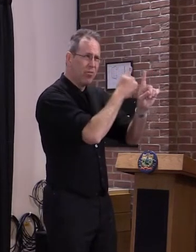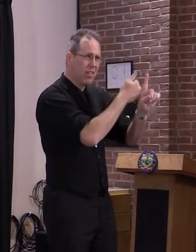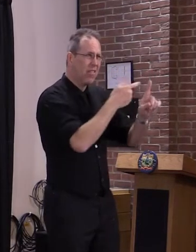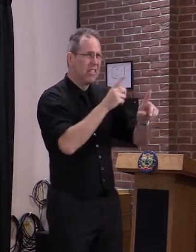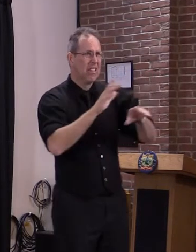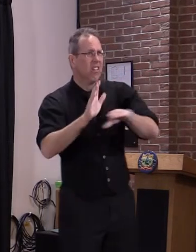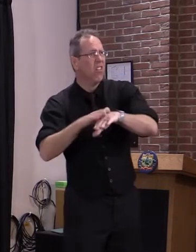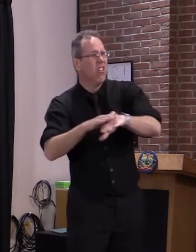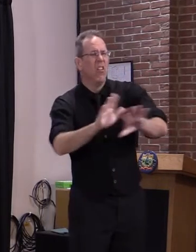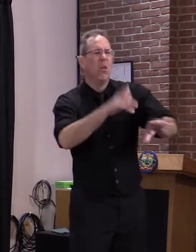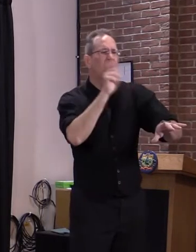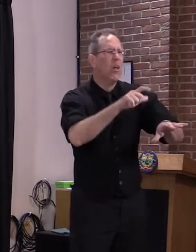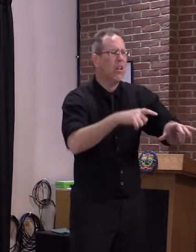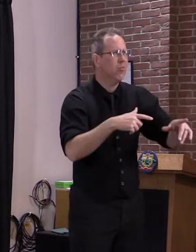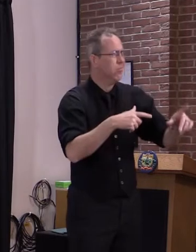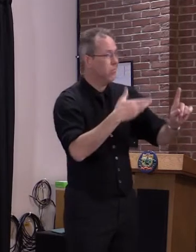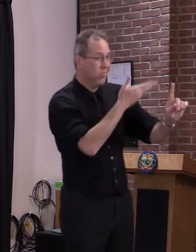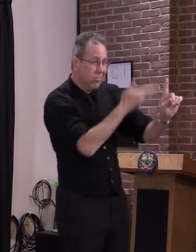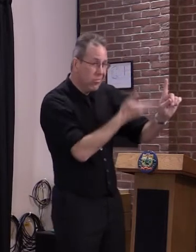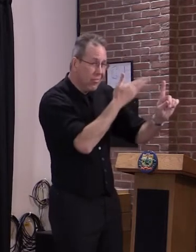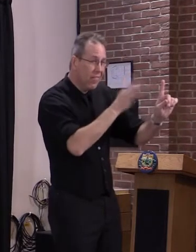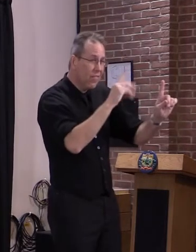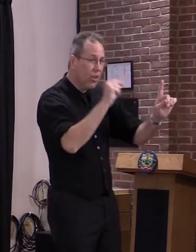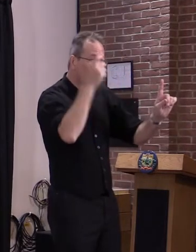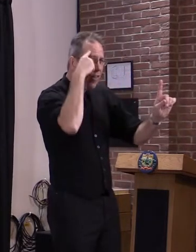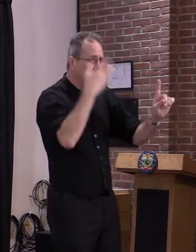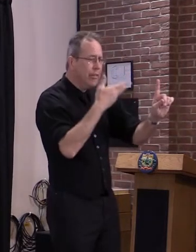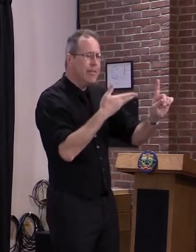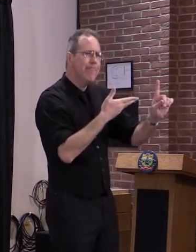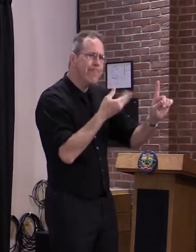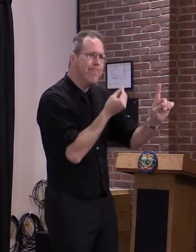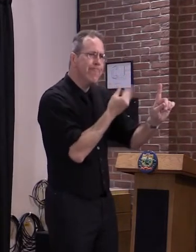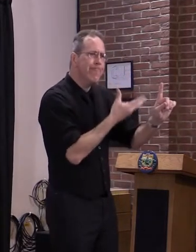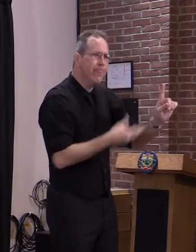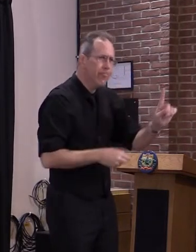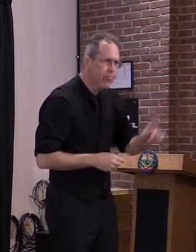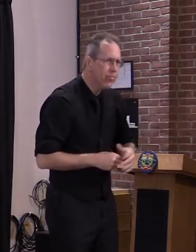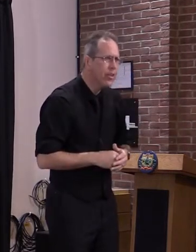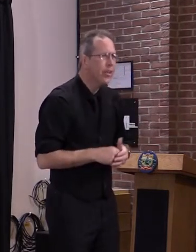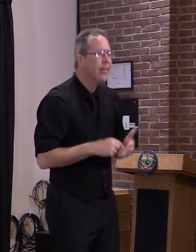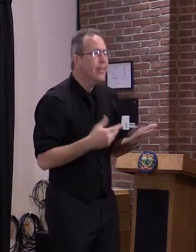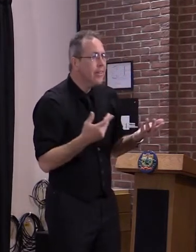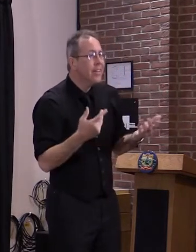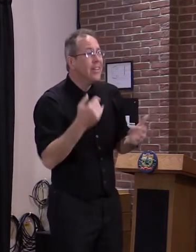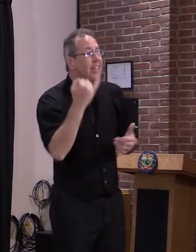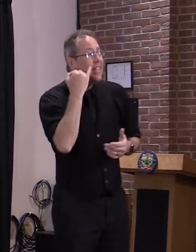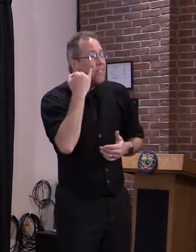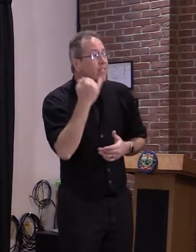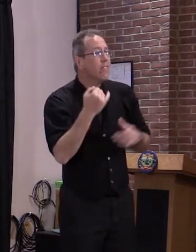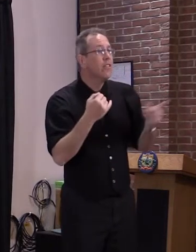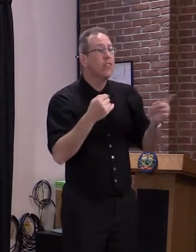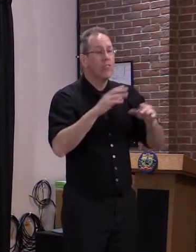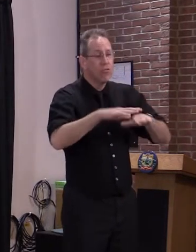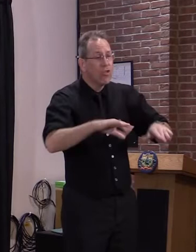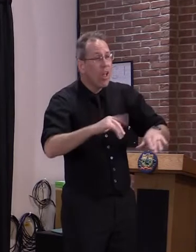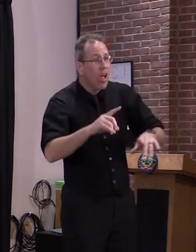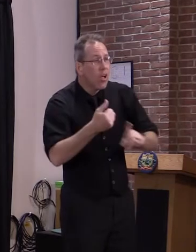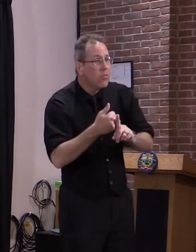Because students who have so chosen to wear a mask wanted to be able to do